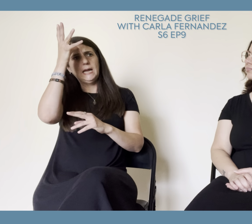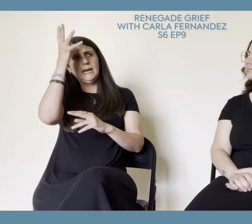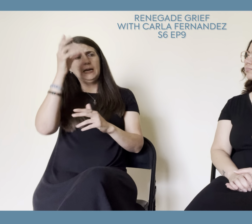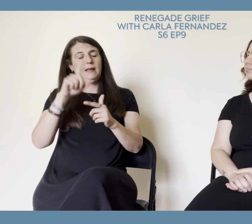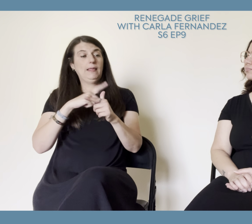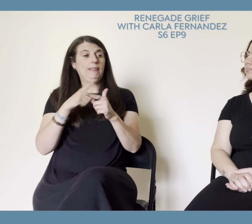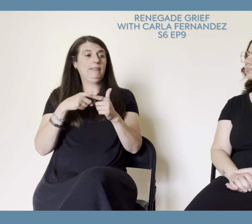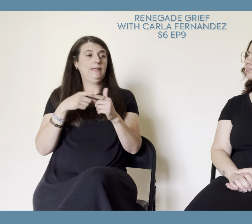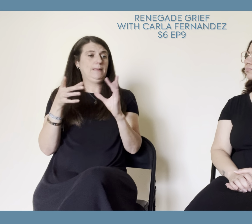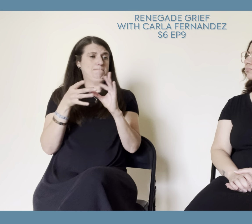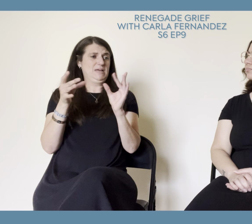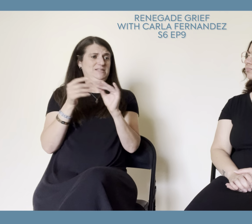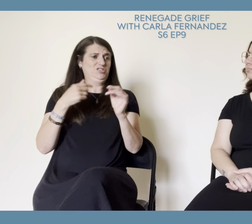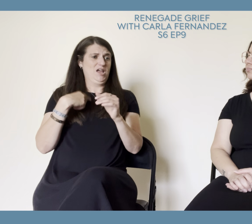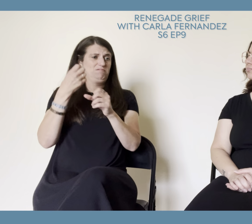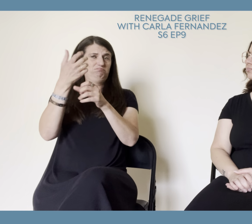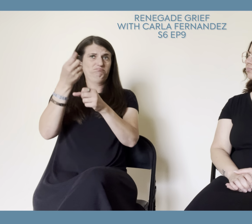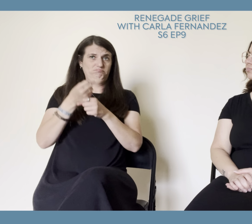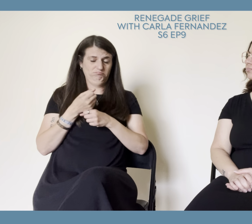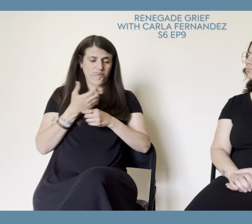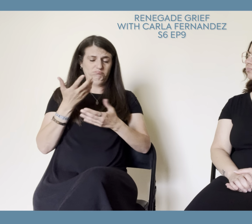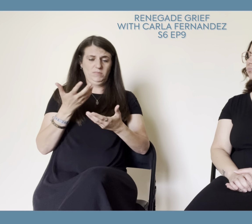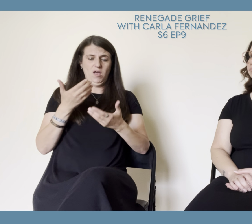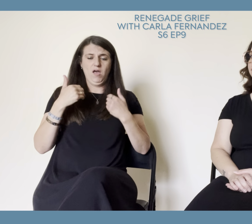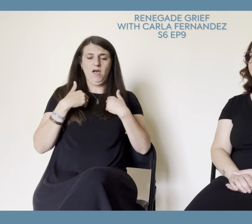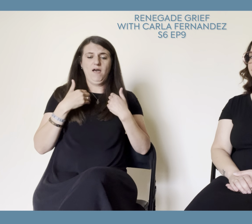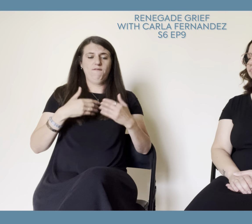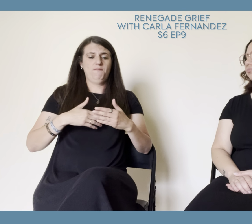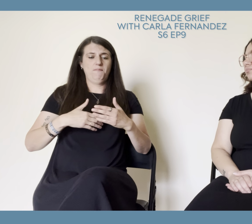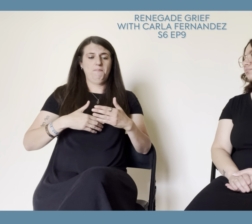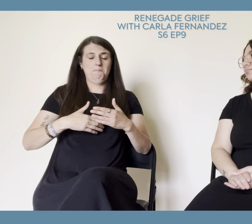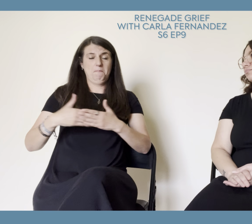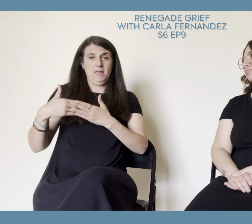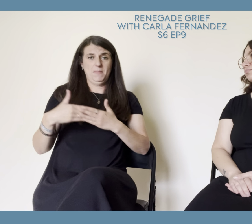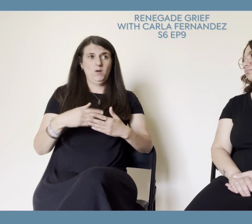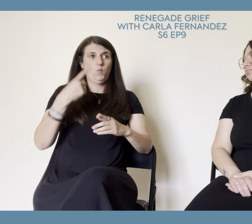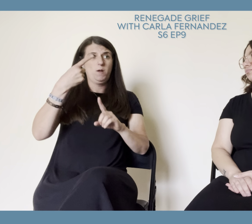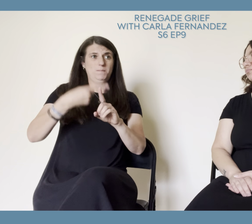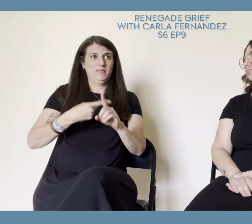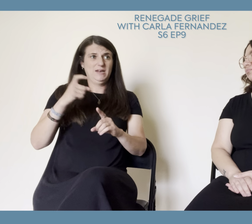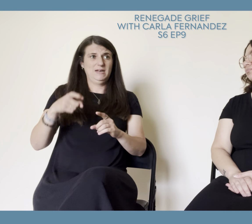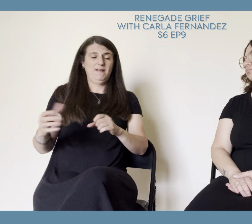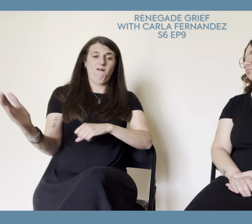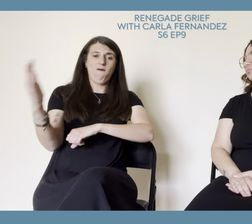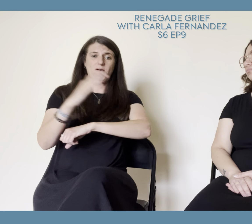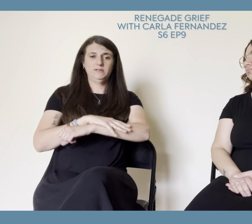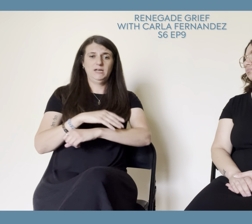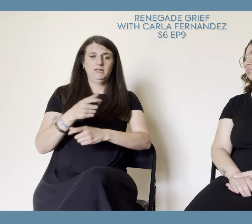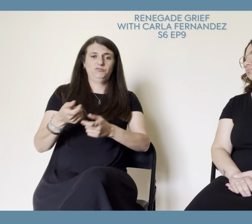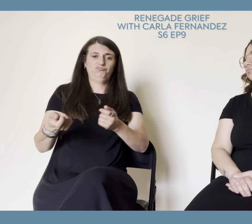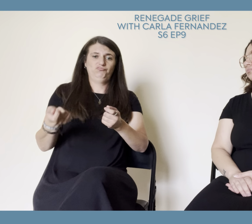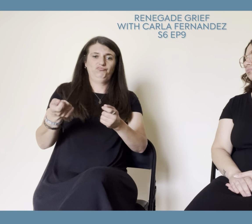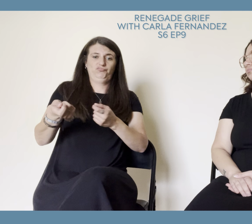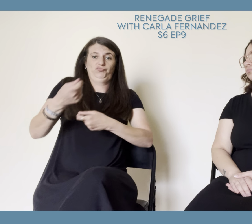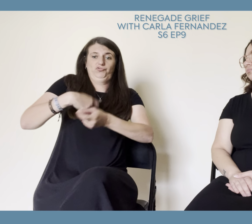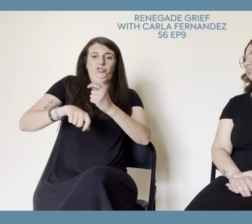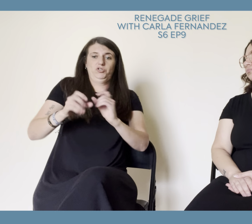got was like, I'm having a baby in a month and I need to spend an entire day turning my office into a nursery. And I was like, wait, is that